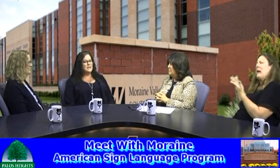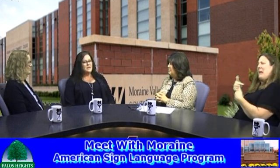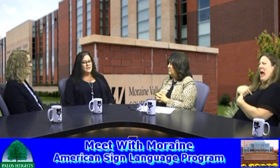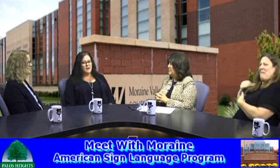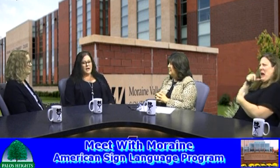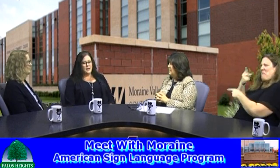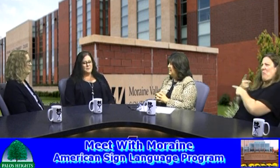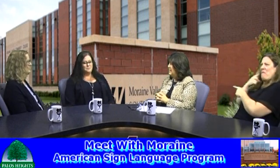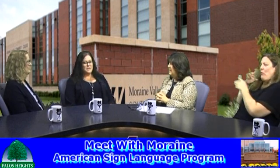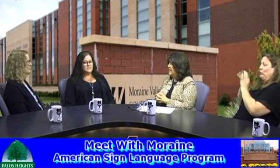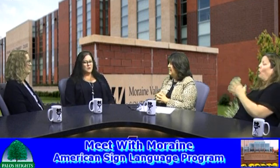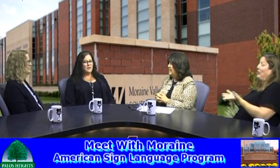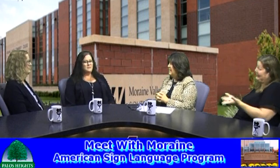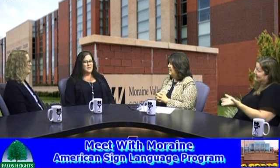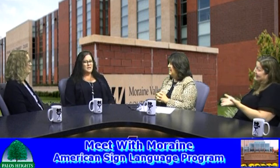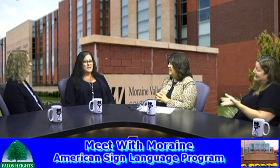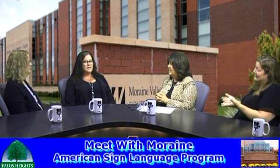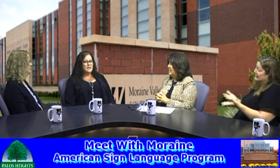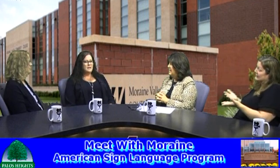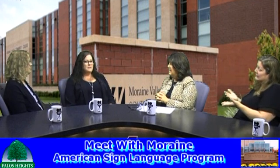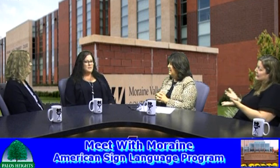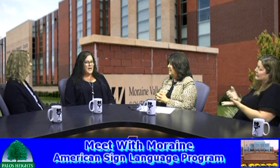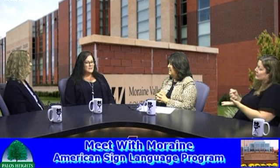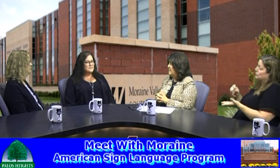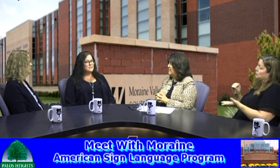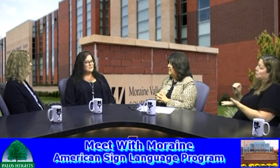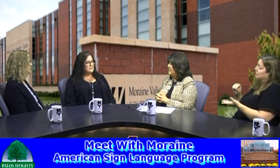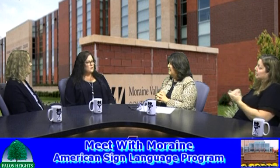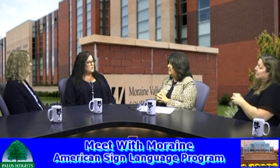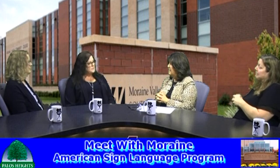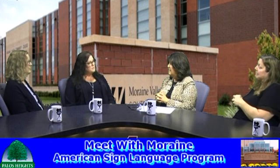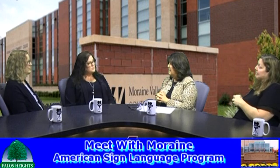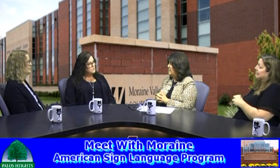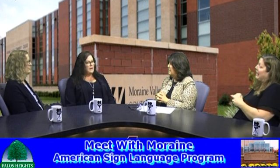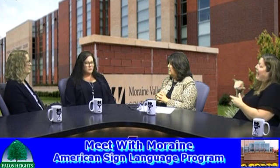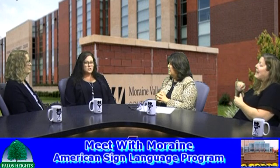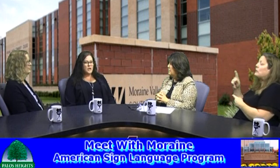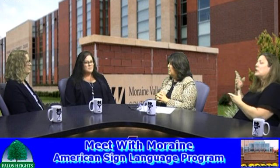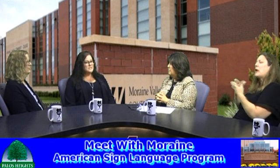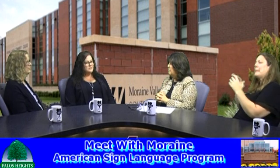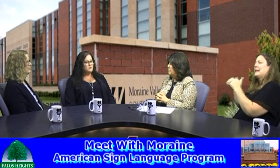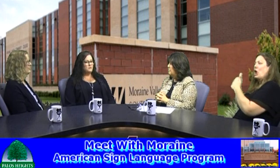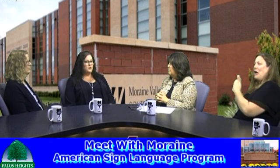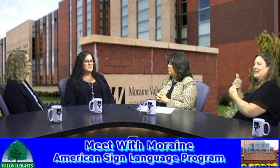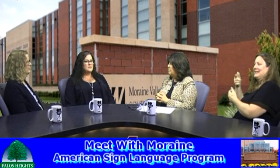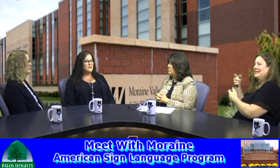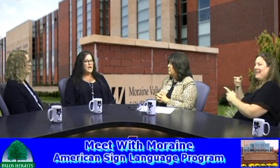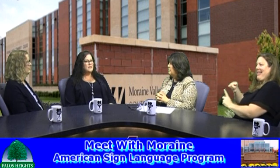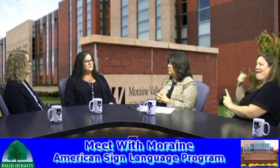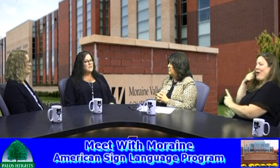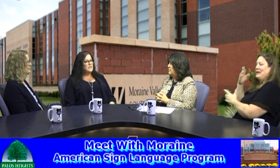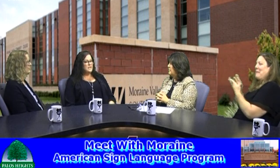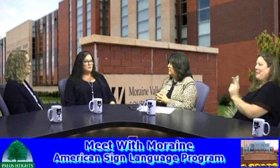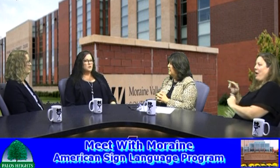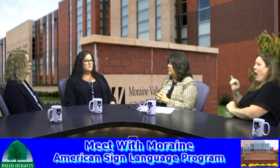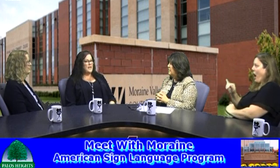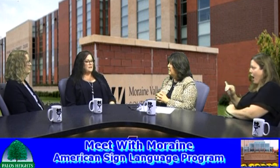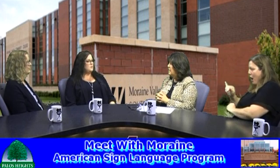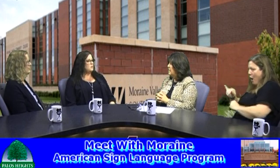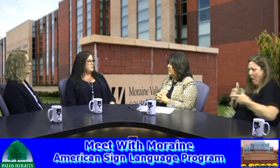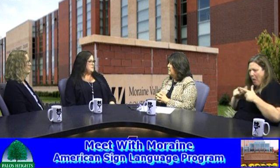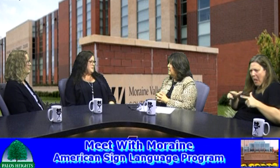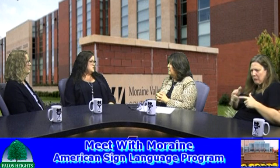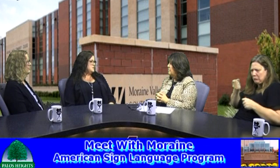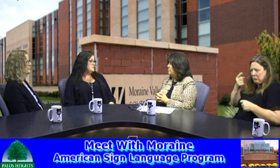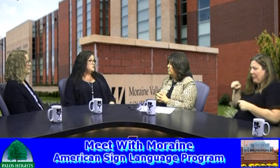to be. So I think that's where some of the challenge comes in for folks, and they kind of learn that